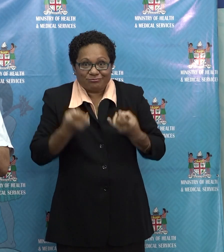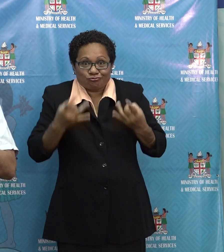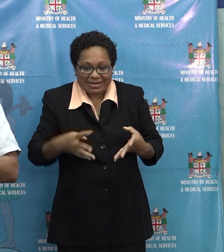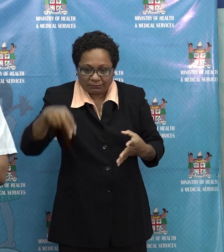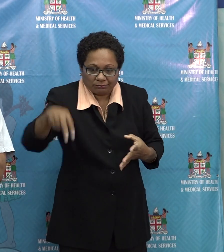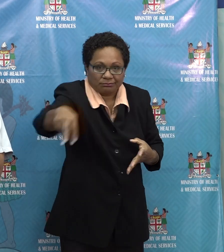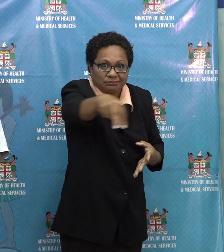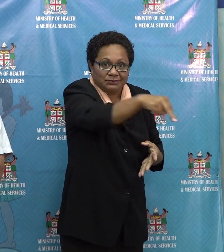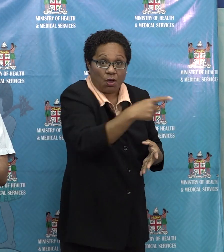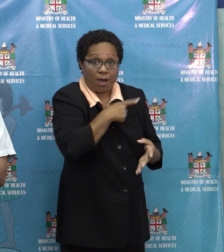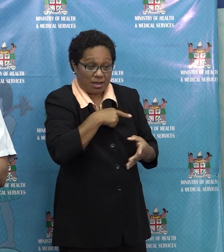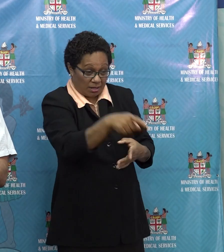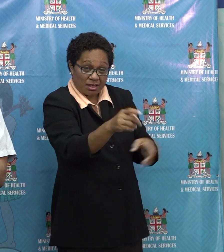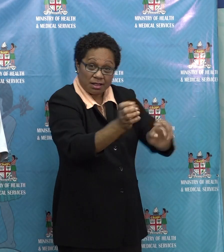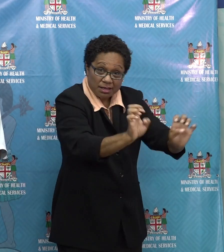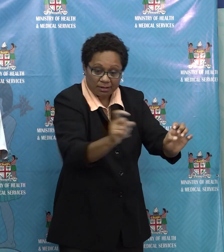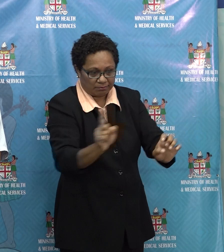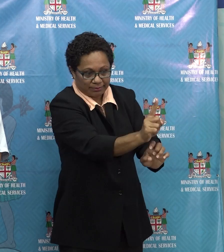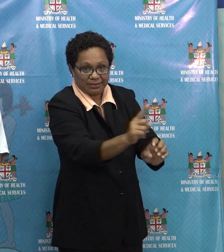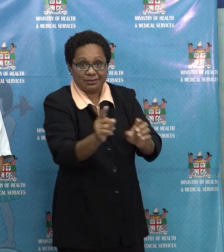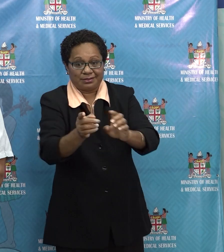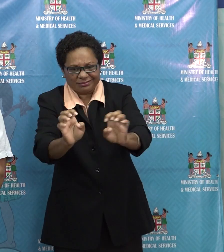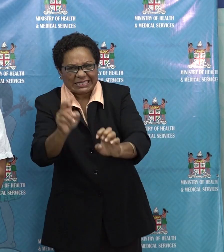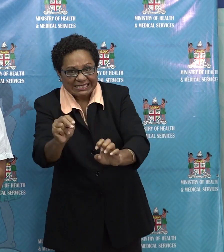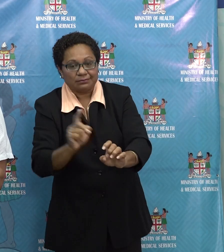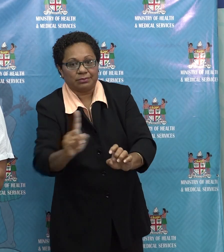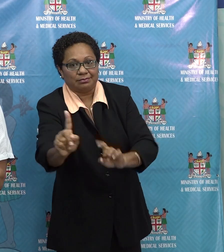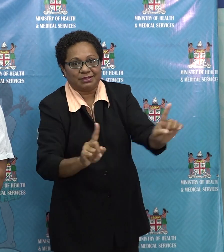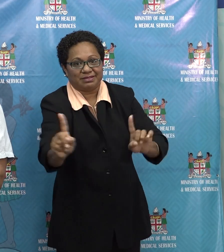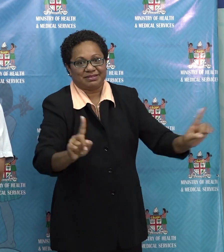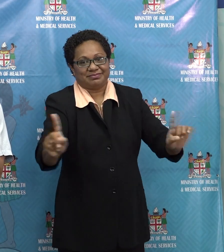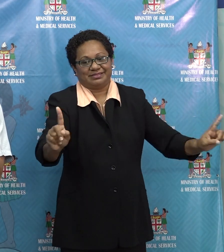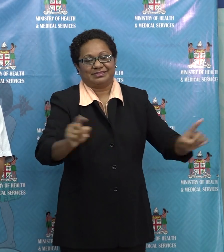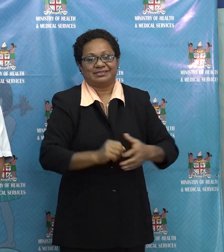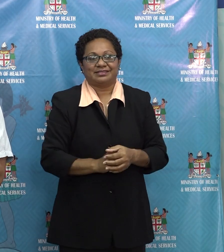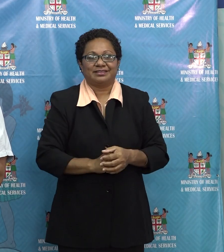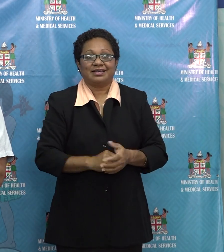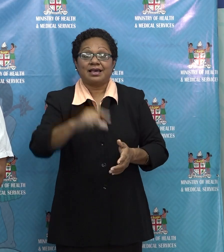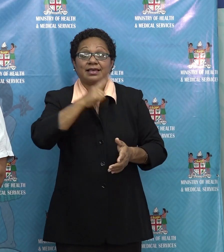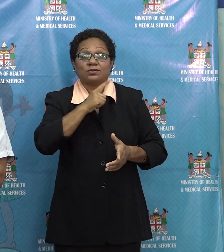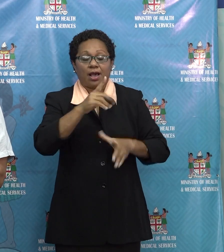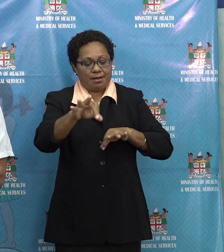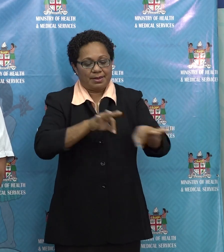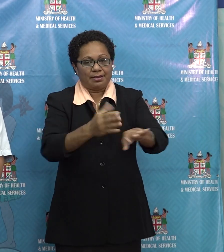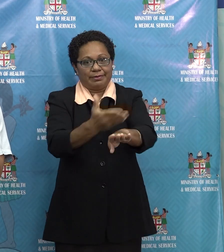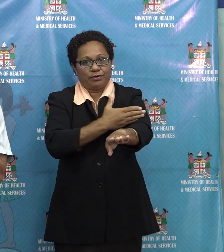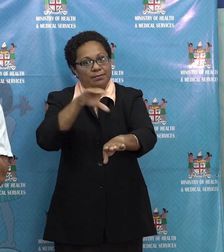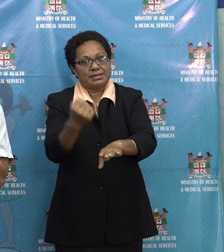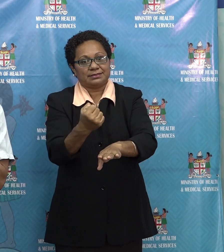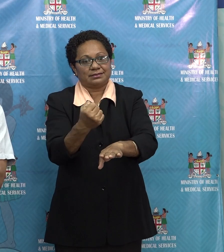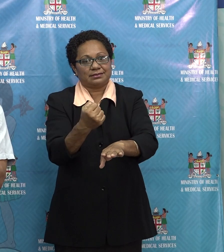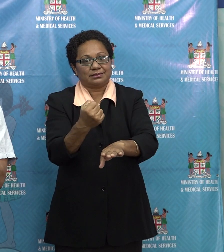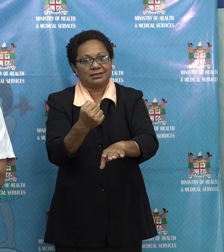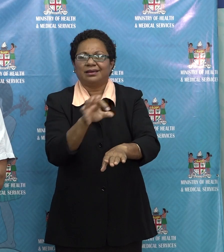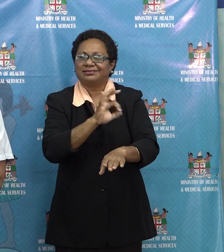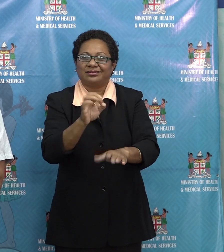needs of the people are still met, despite the fact that they are under lockdown. And therefore, it has to be a planned process. It cannot be just something that we